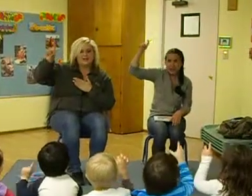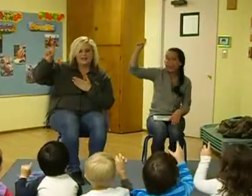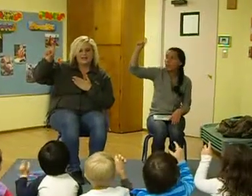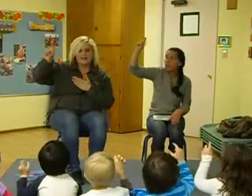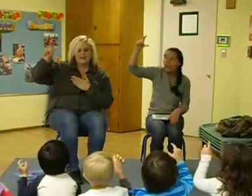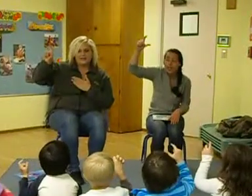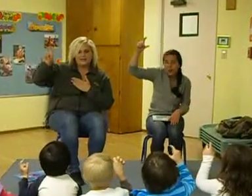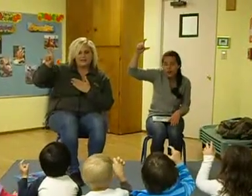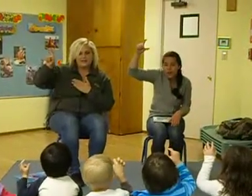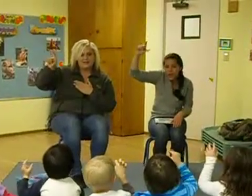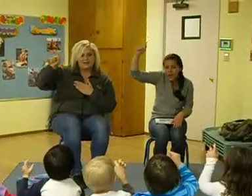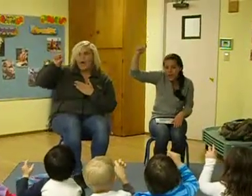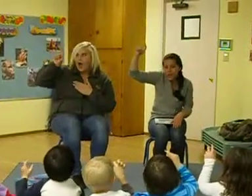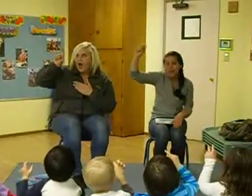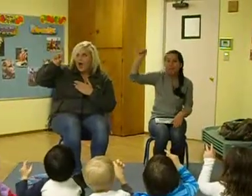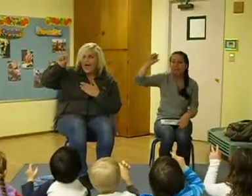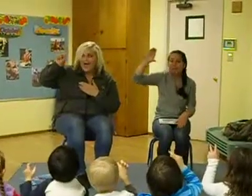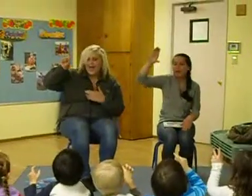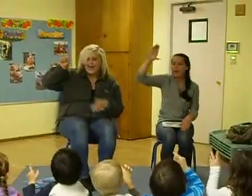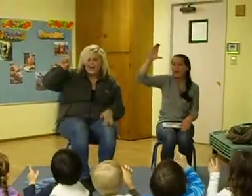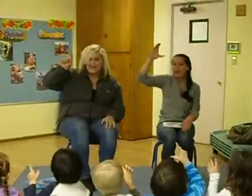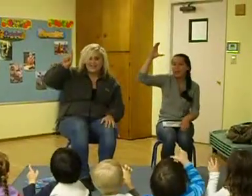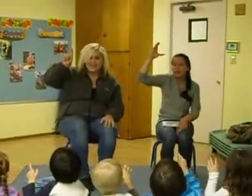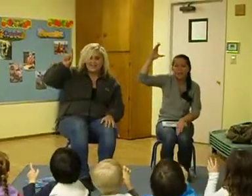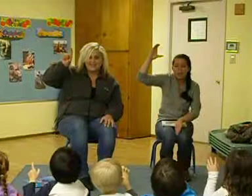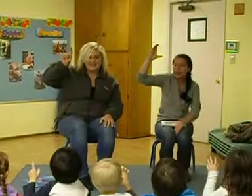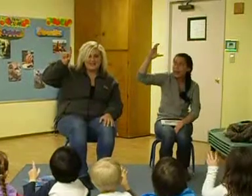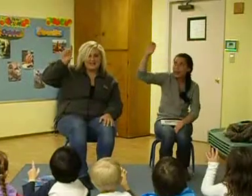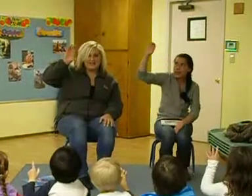You're looking at the moon. And the sun is like this.